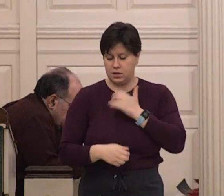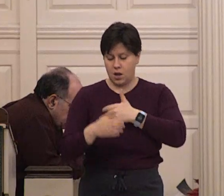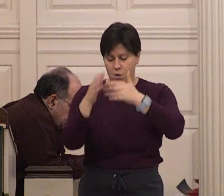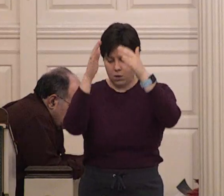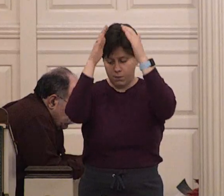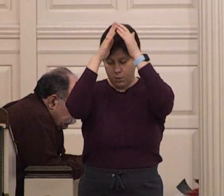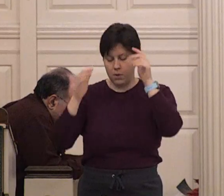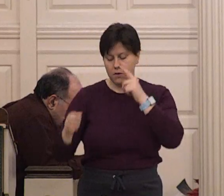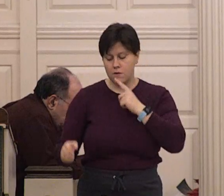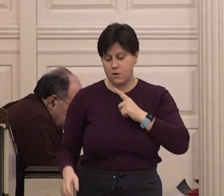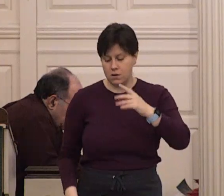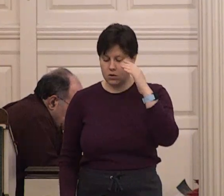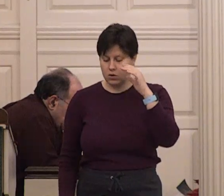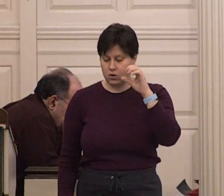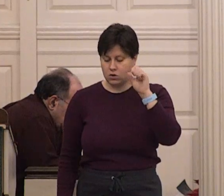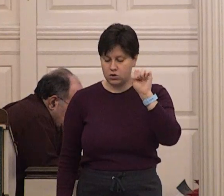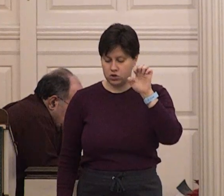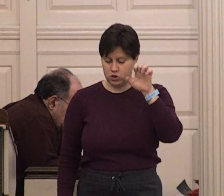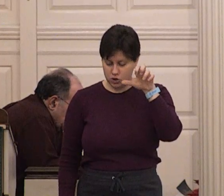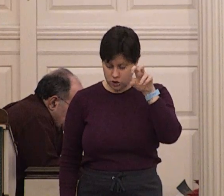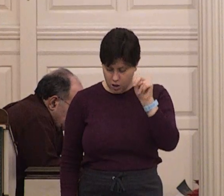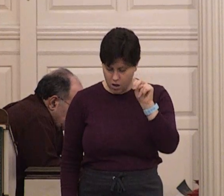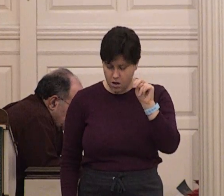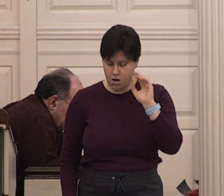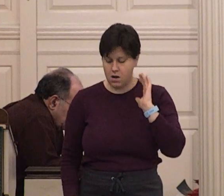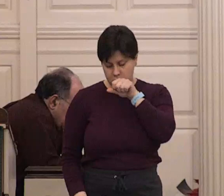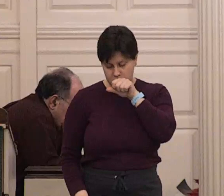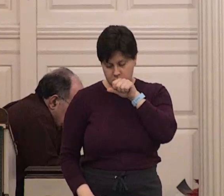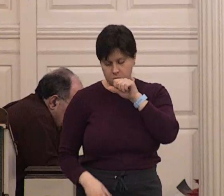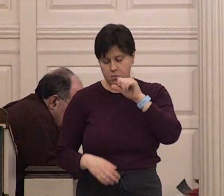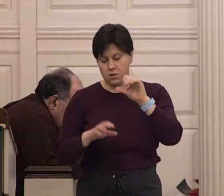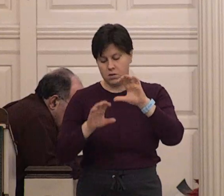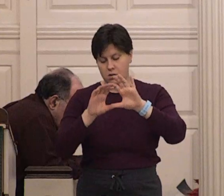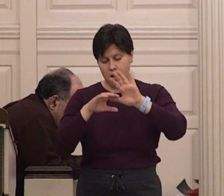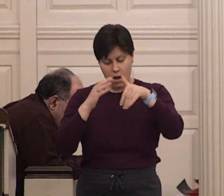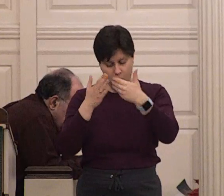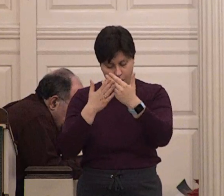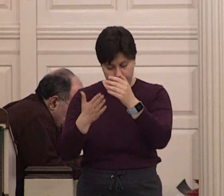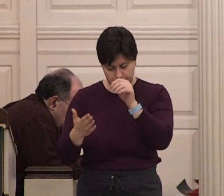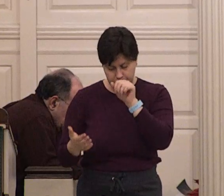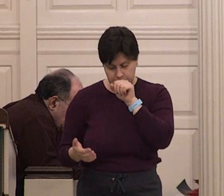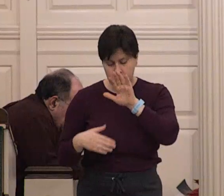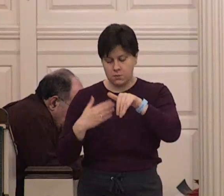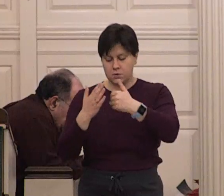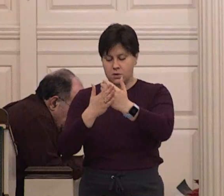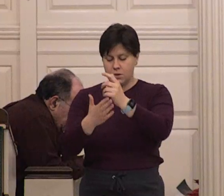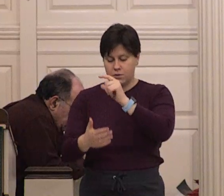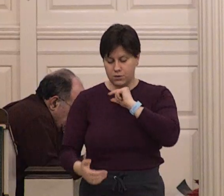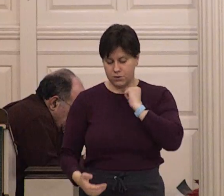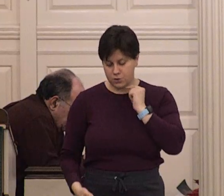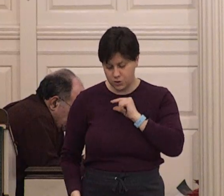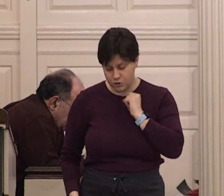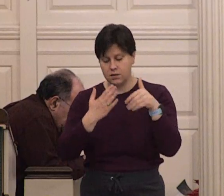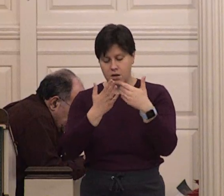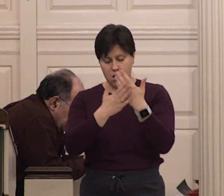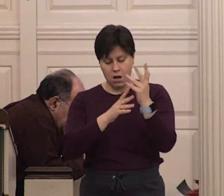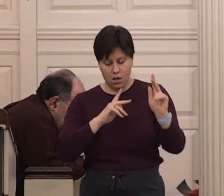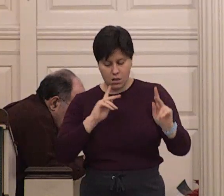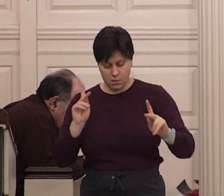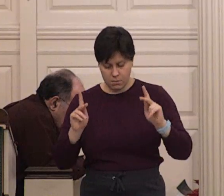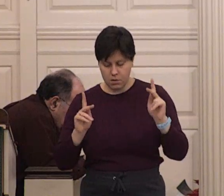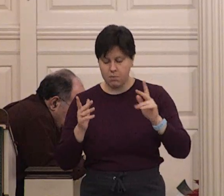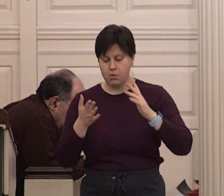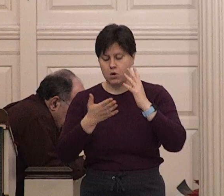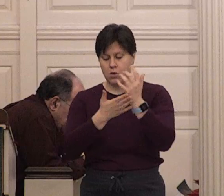Pope, and Sean, our Bishop, the Order of Bishops, all the clergy, and the entire people